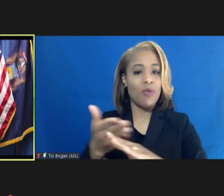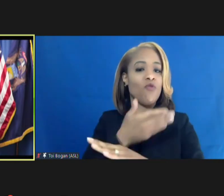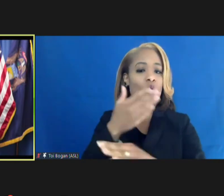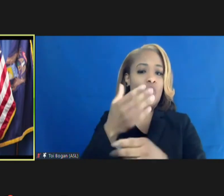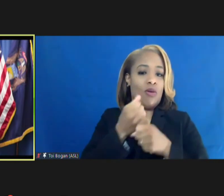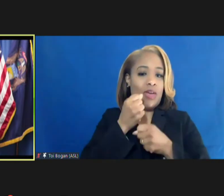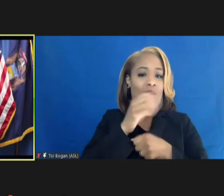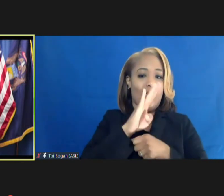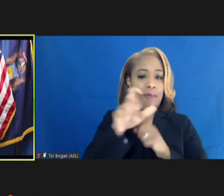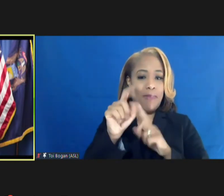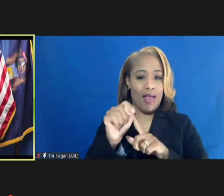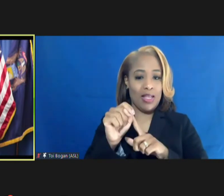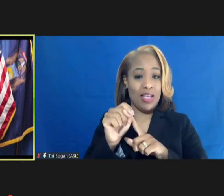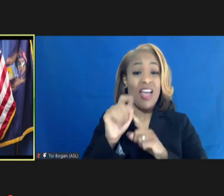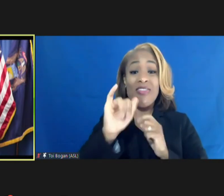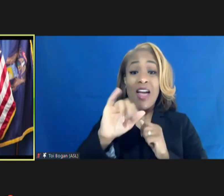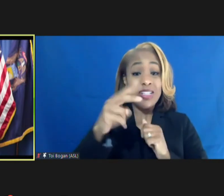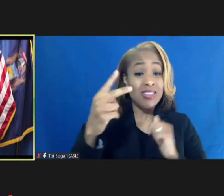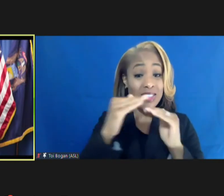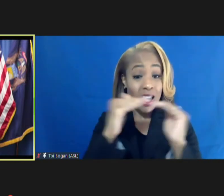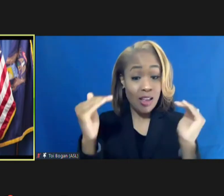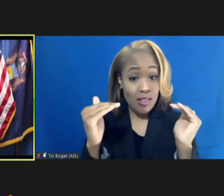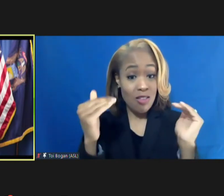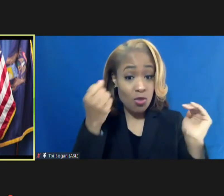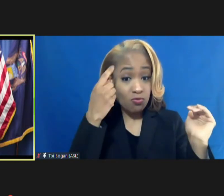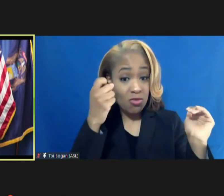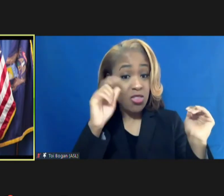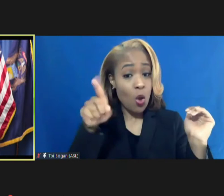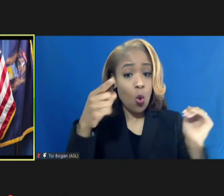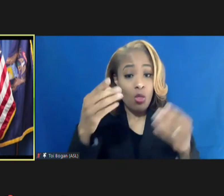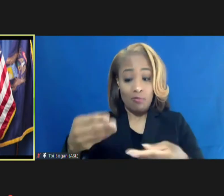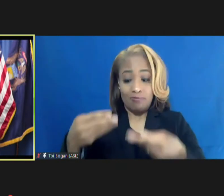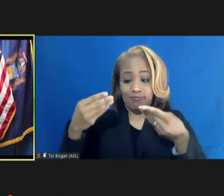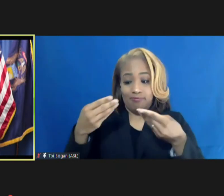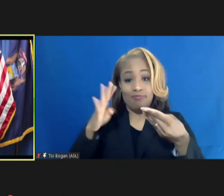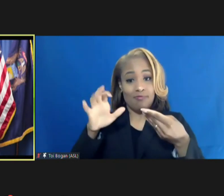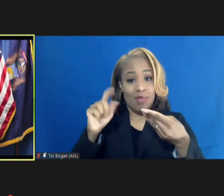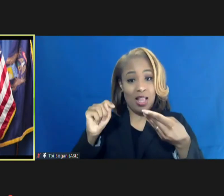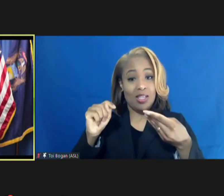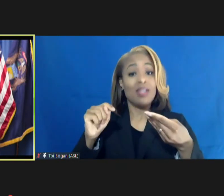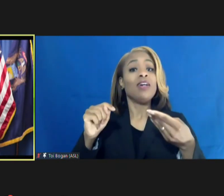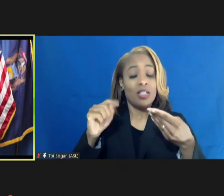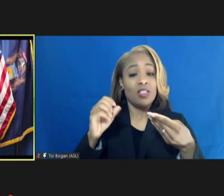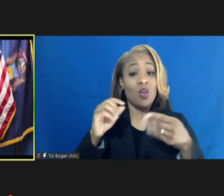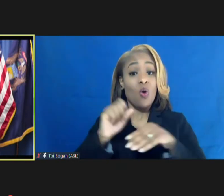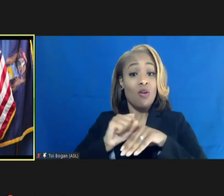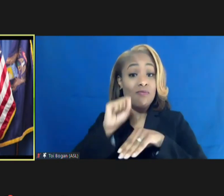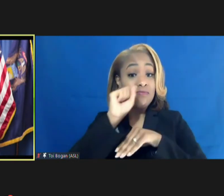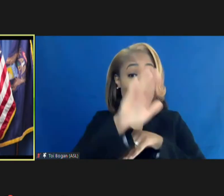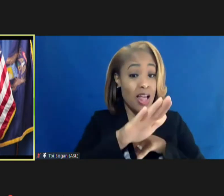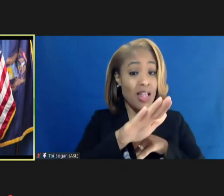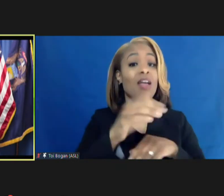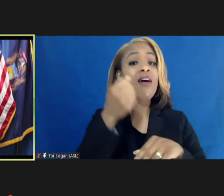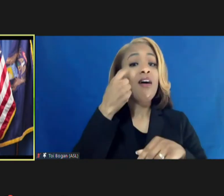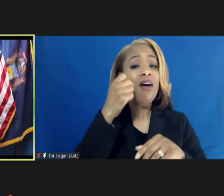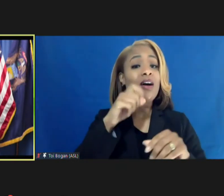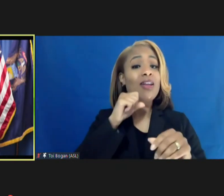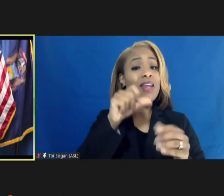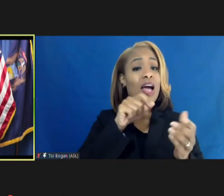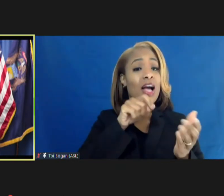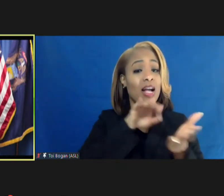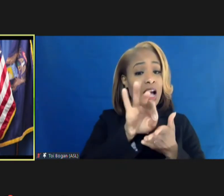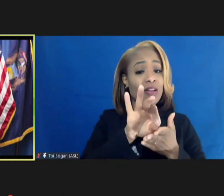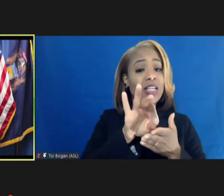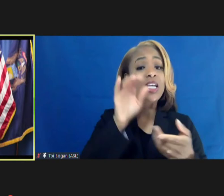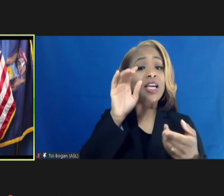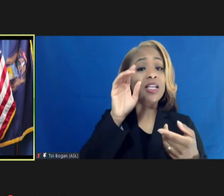And that, again, that's the second level. That only gets them the ballot. Then once the ballot is returned, it's not counted unless the envelope